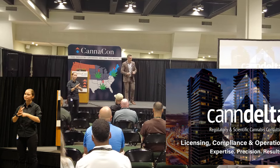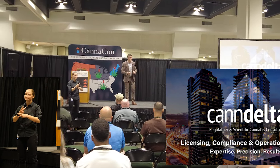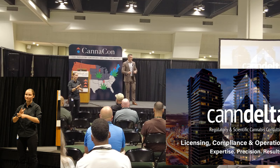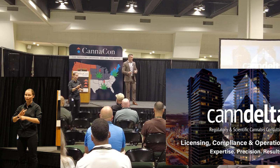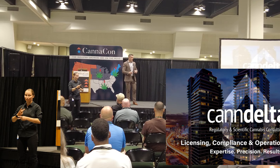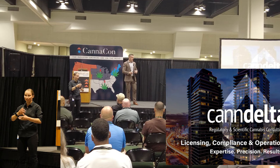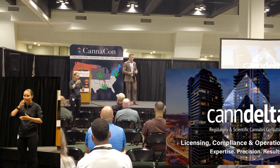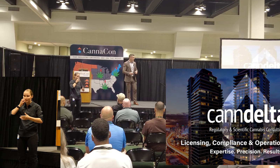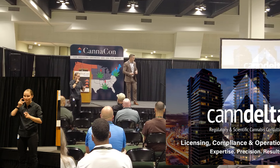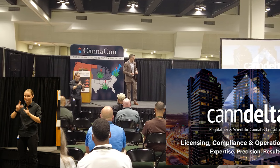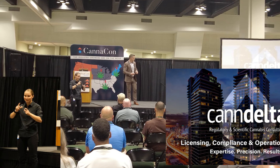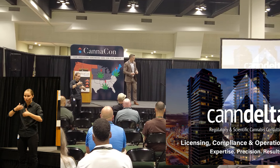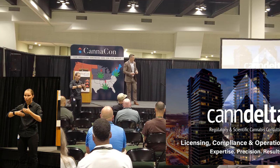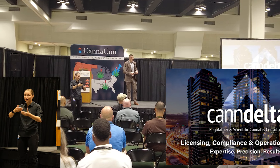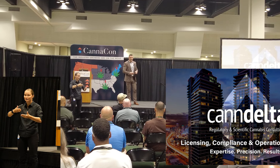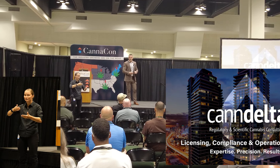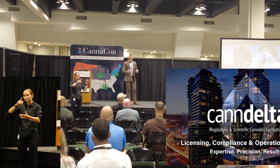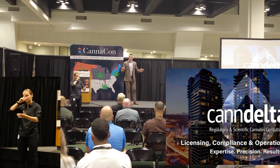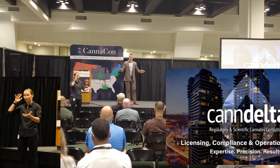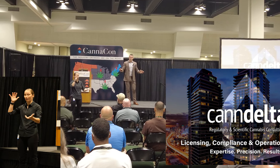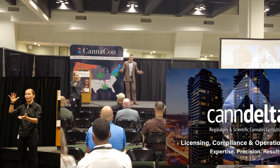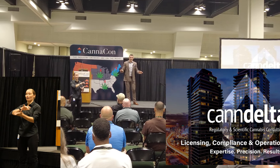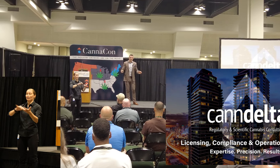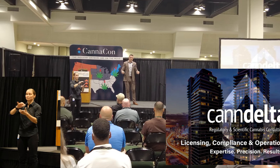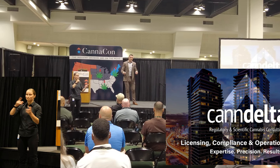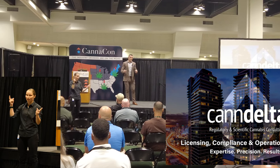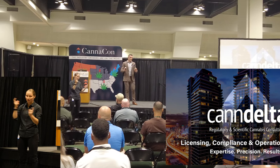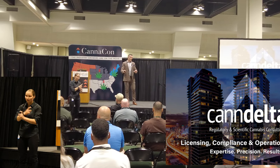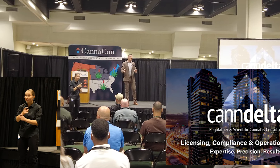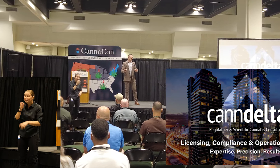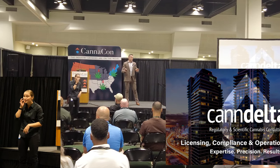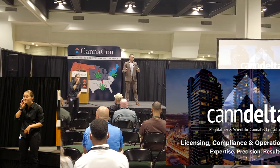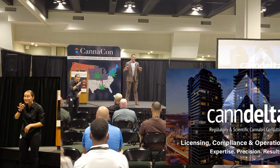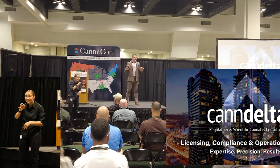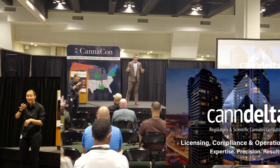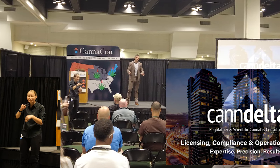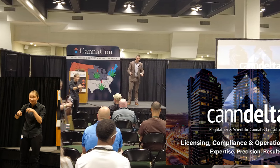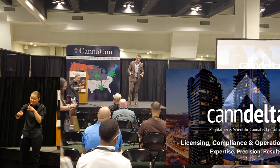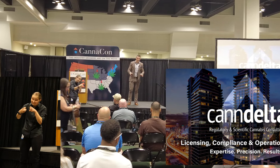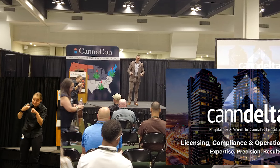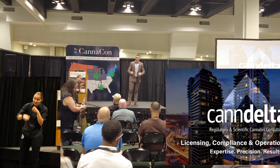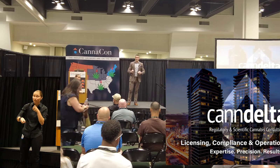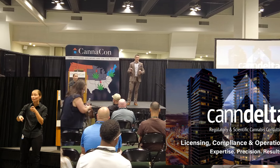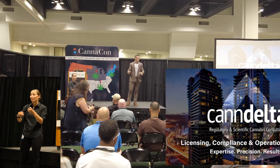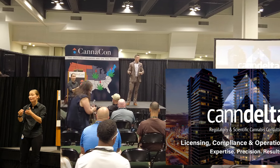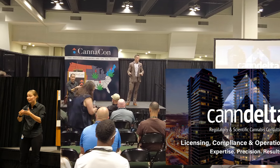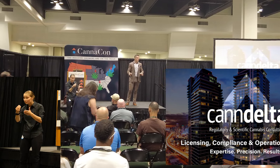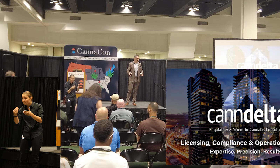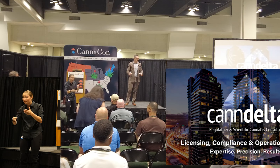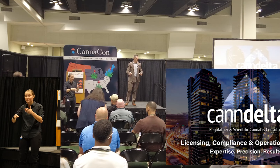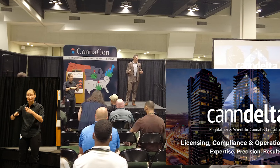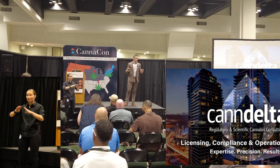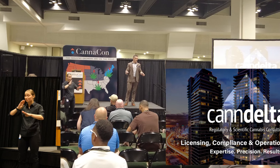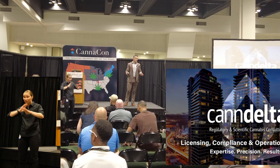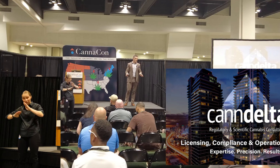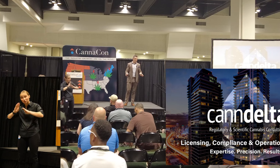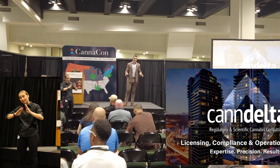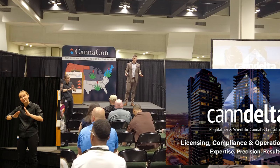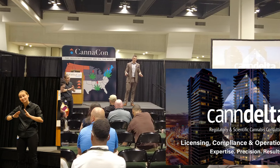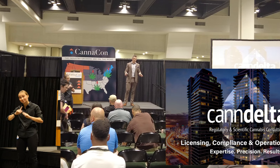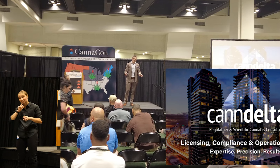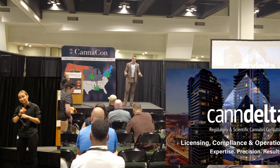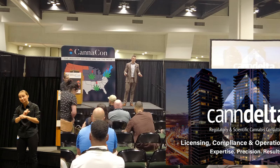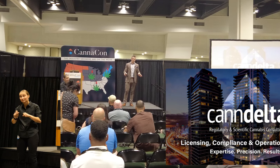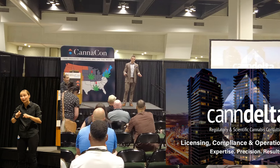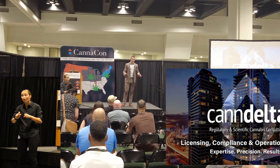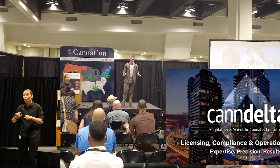a cannabis licensing process. Cannabis is the most difficult, expensive, and frustrating thing you will ever do next